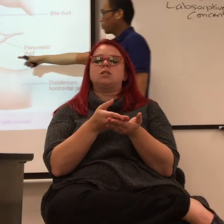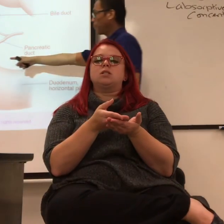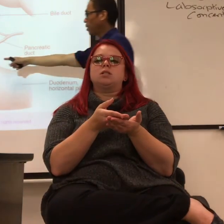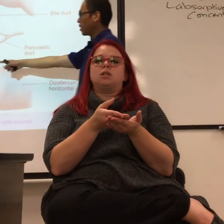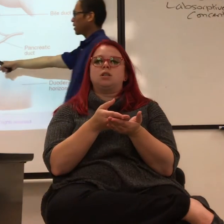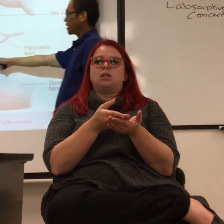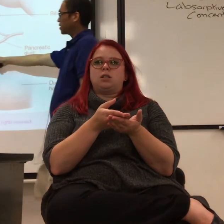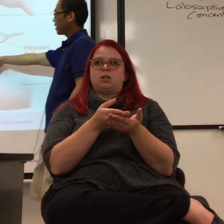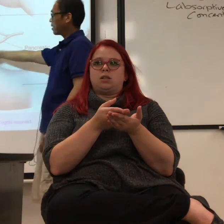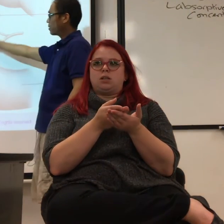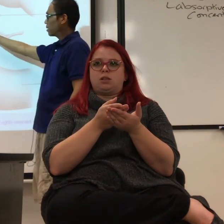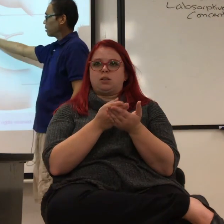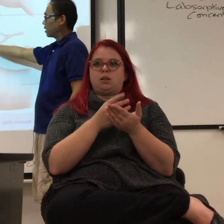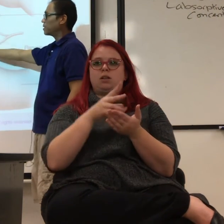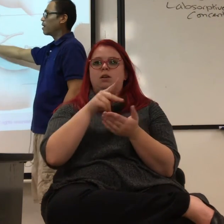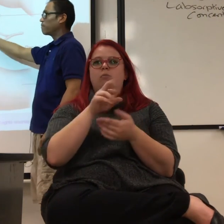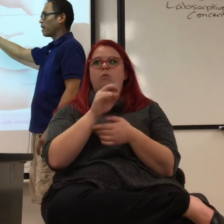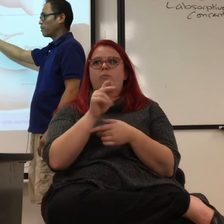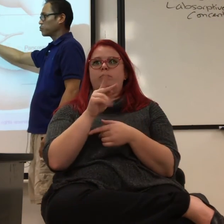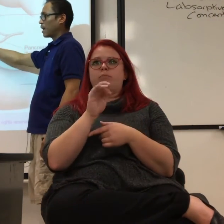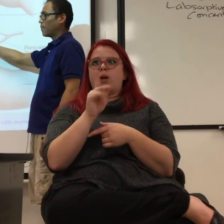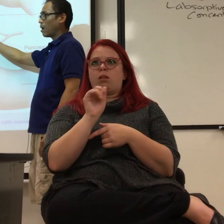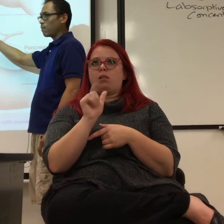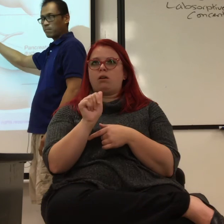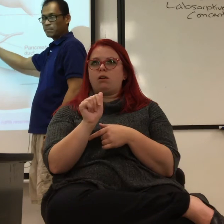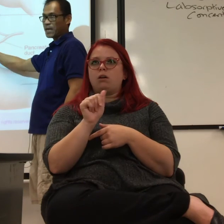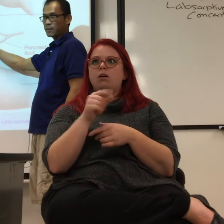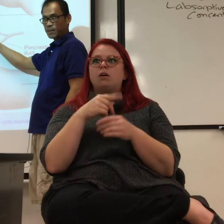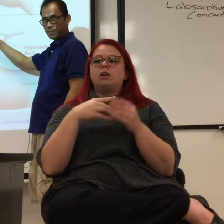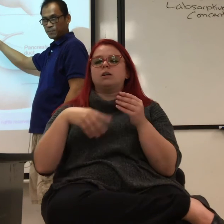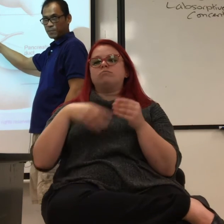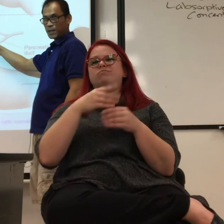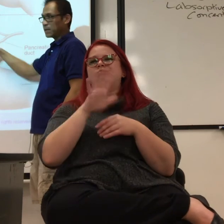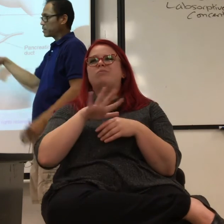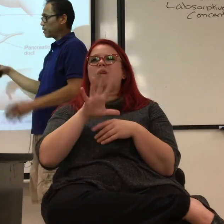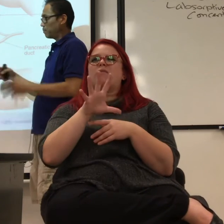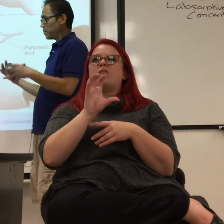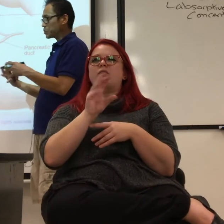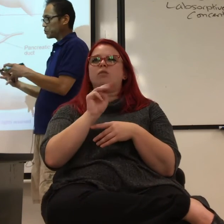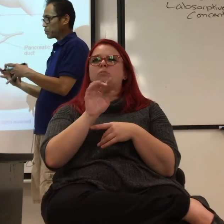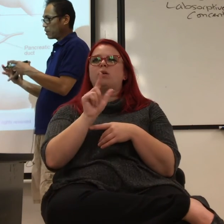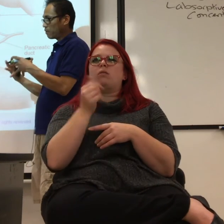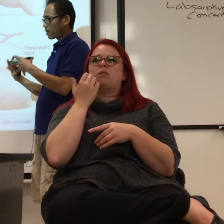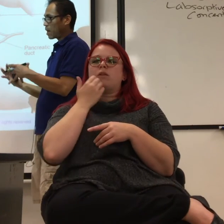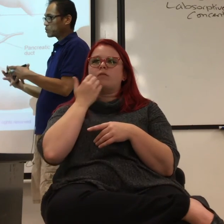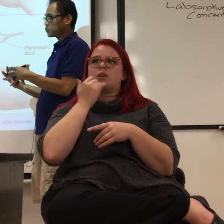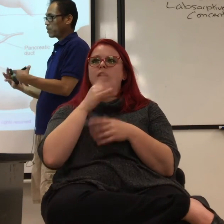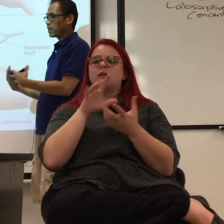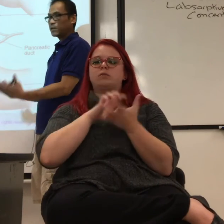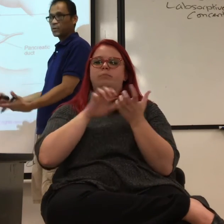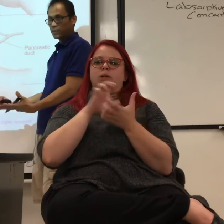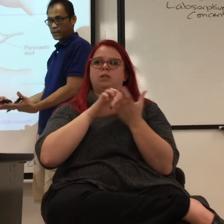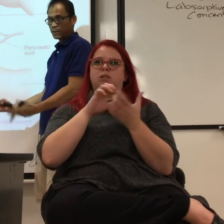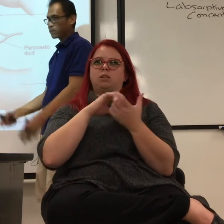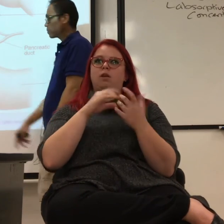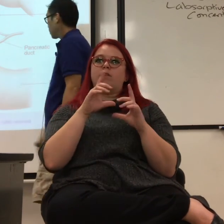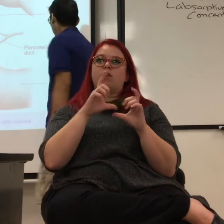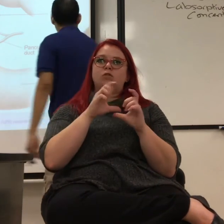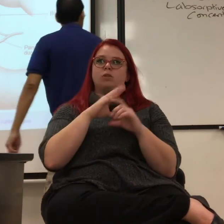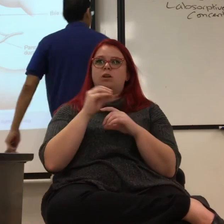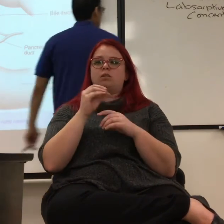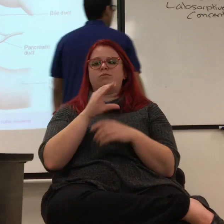major duodenal papilla and gets in, it's about 500 ml daily, and it's a mixture of concentrated and dilute